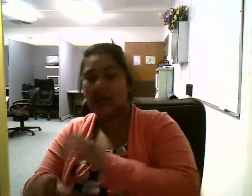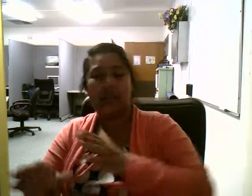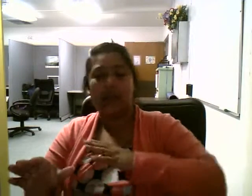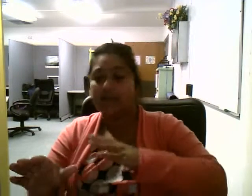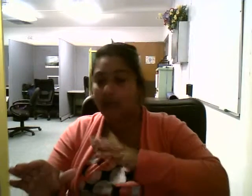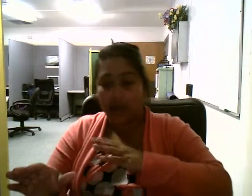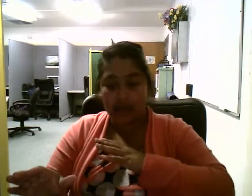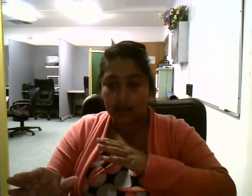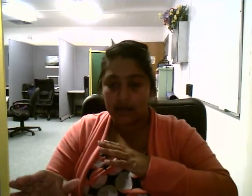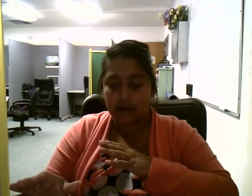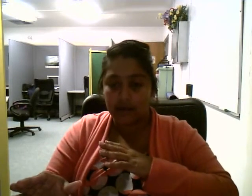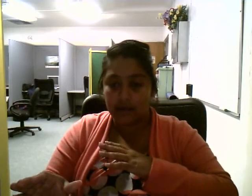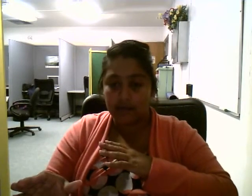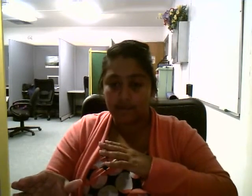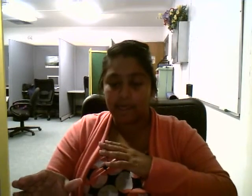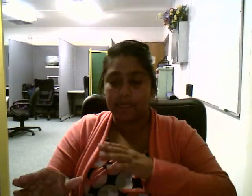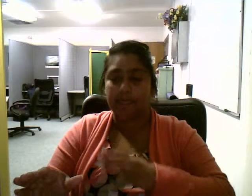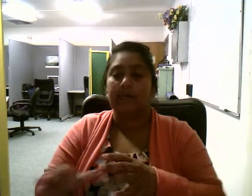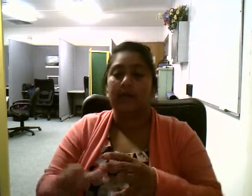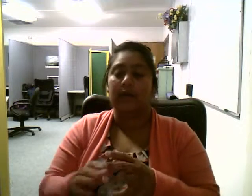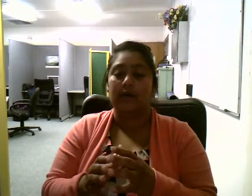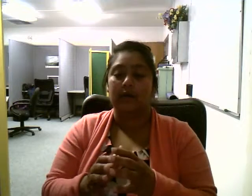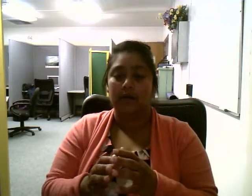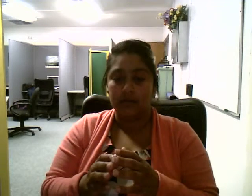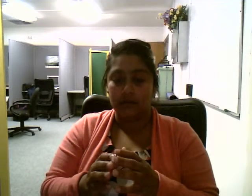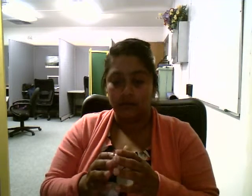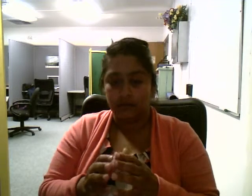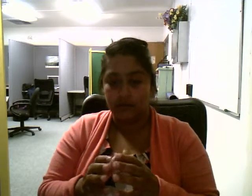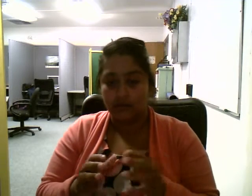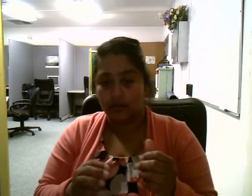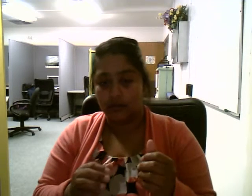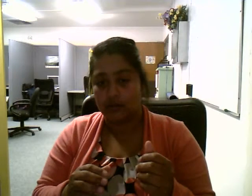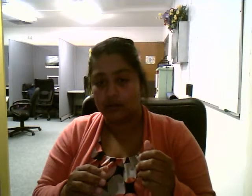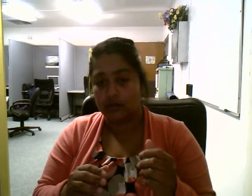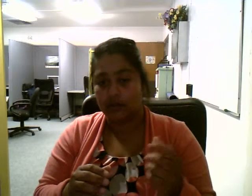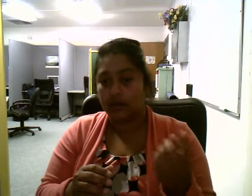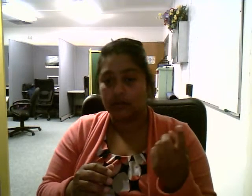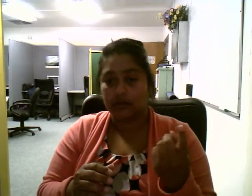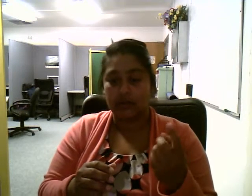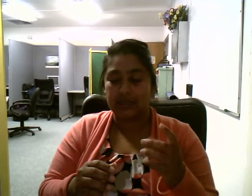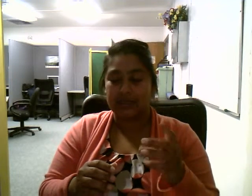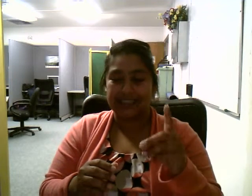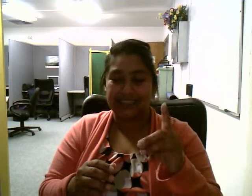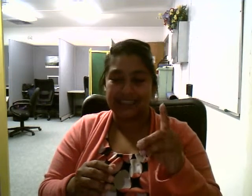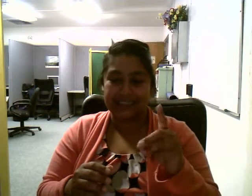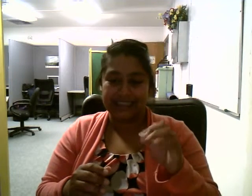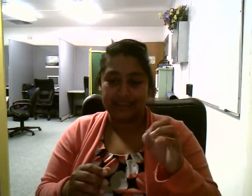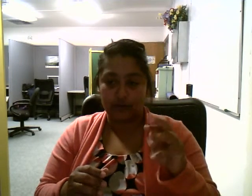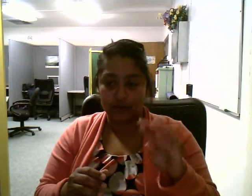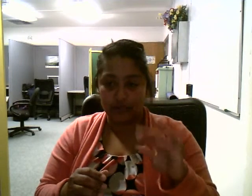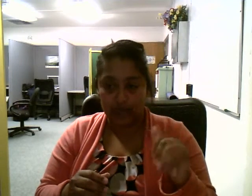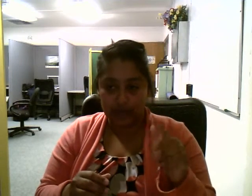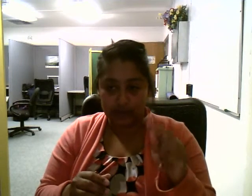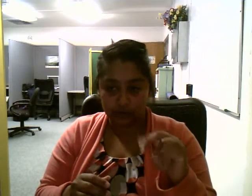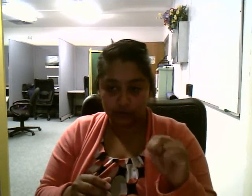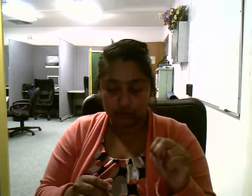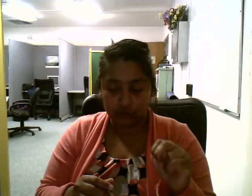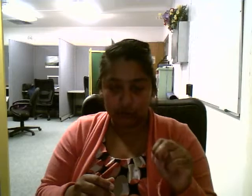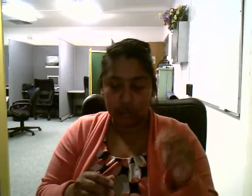That's a natural classroom anyway. And there's something called differentiation that can happen in a classroom where I can